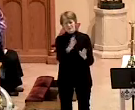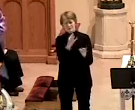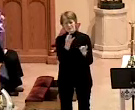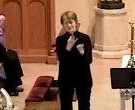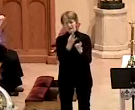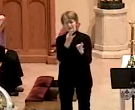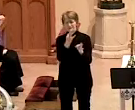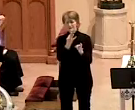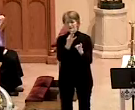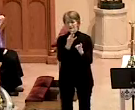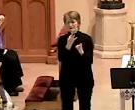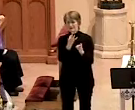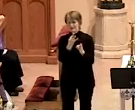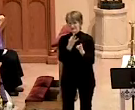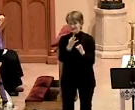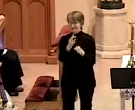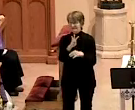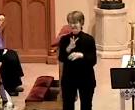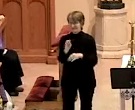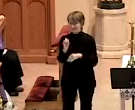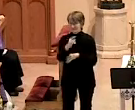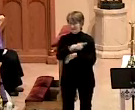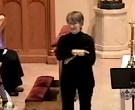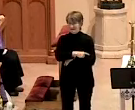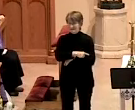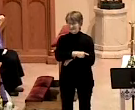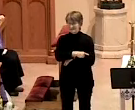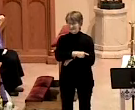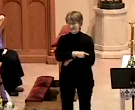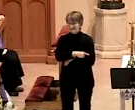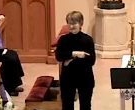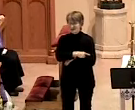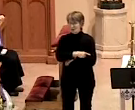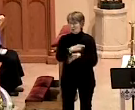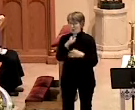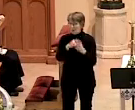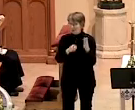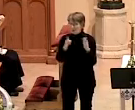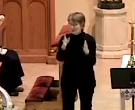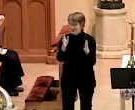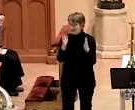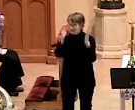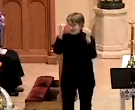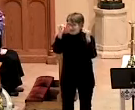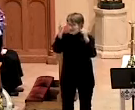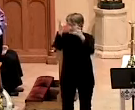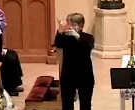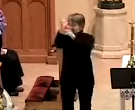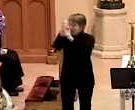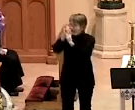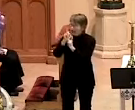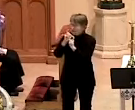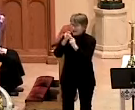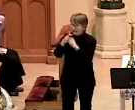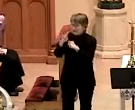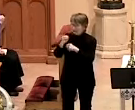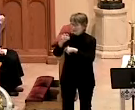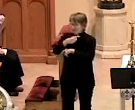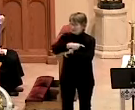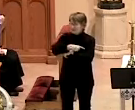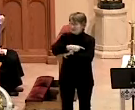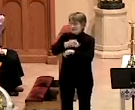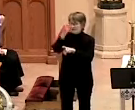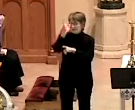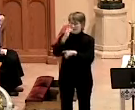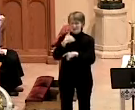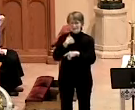alms. 40 days. What do you expect after this 40 days? There's an extraordinary gift that God is